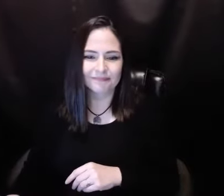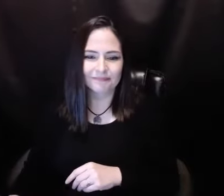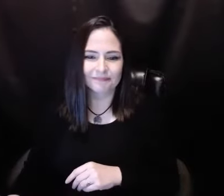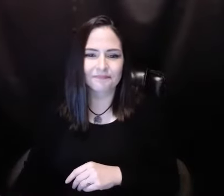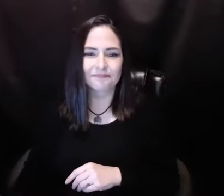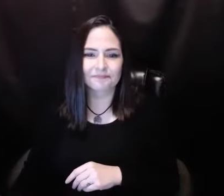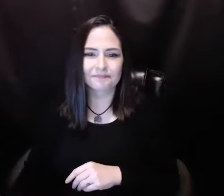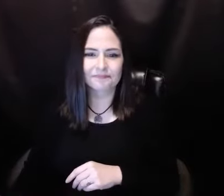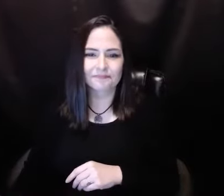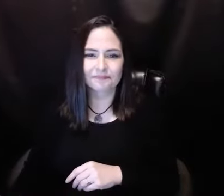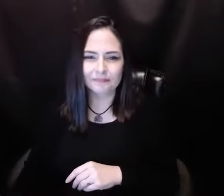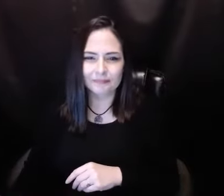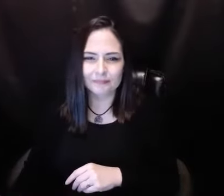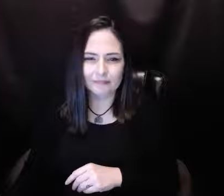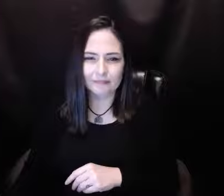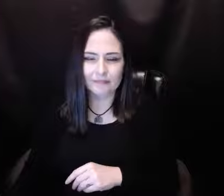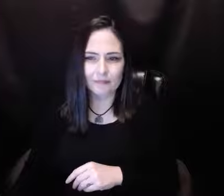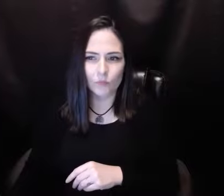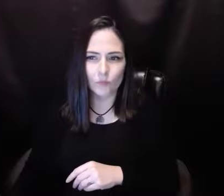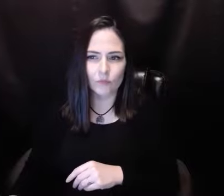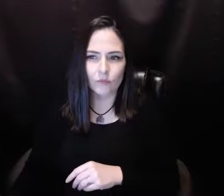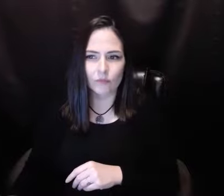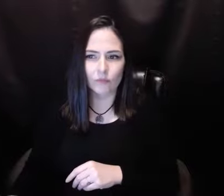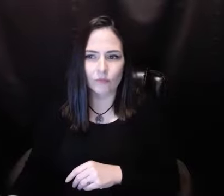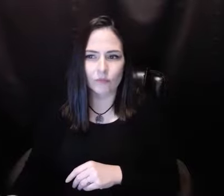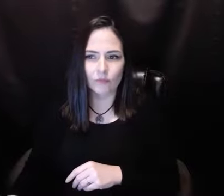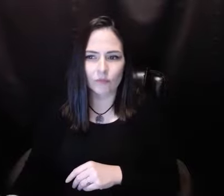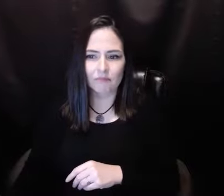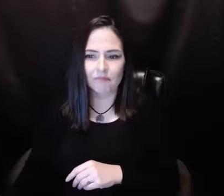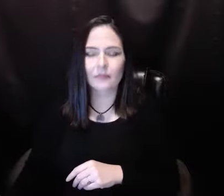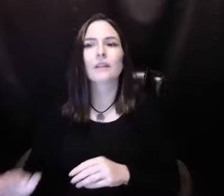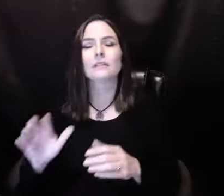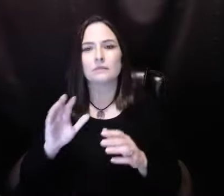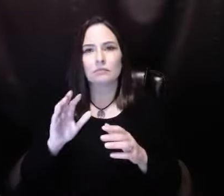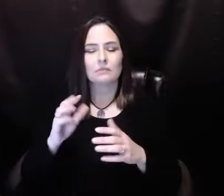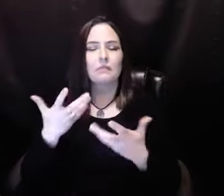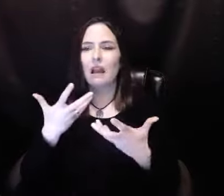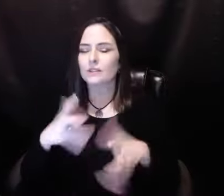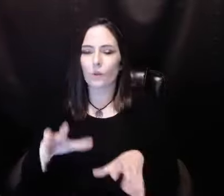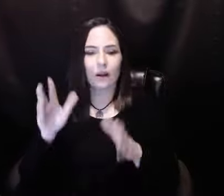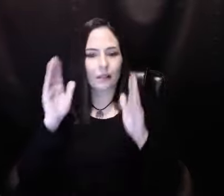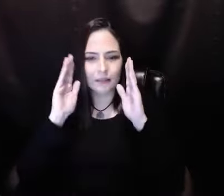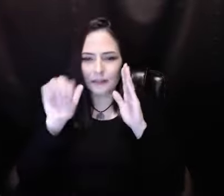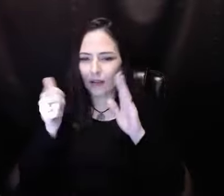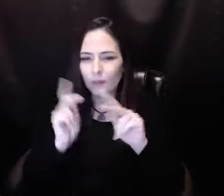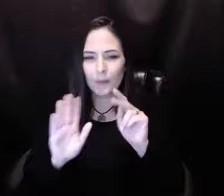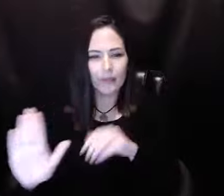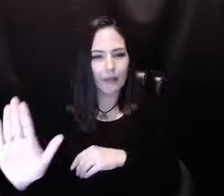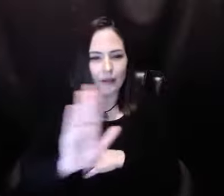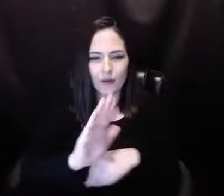I got enough to do. I don't want to listen to other people's problems, and I definitely do